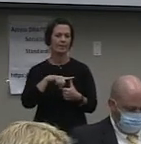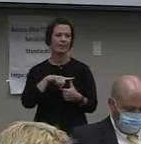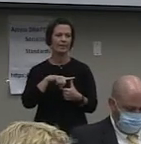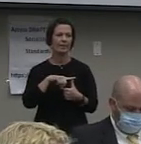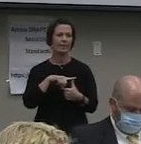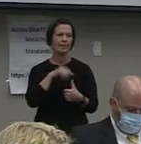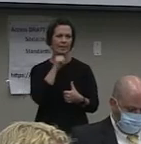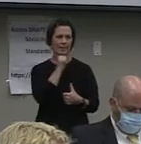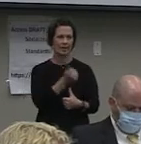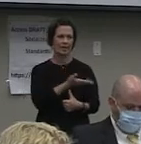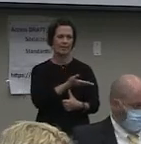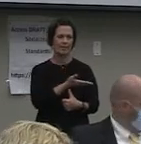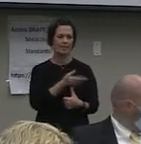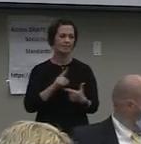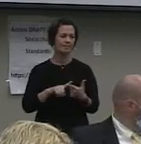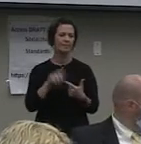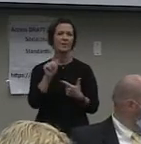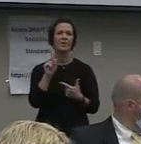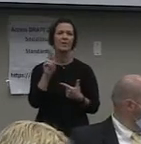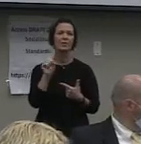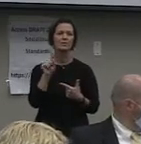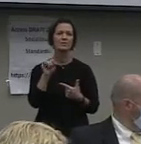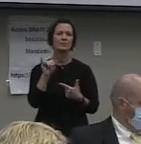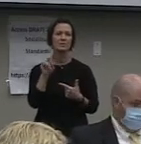Pat Arnold is not present.